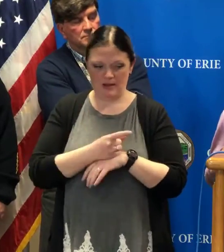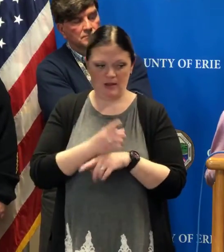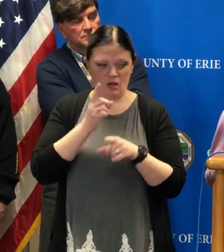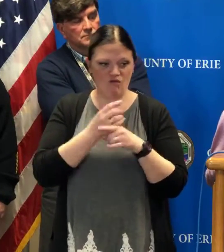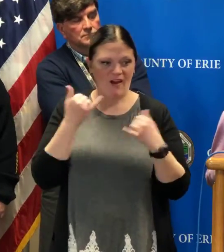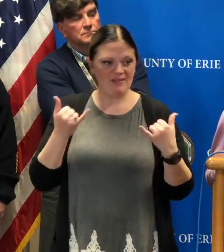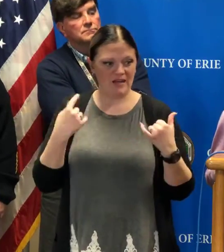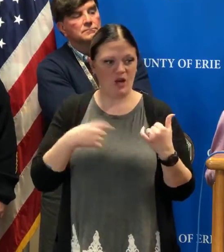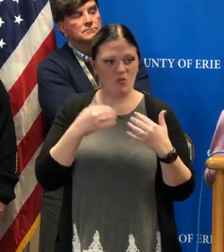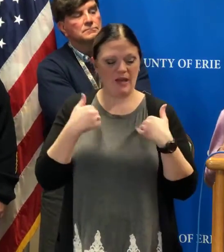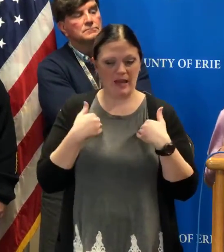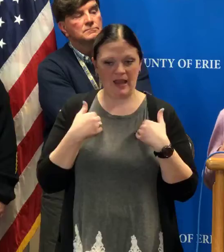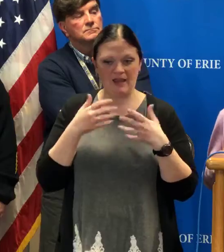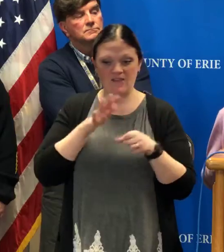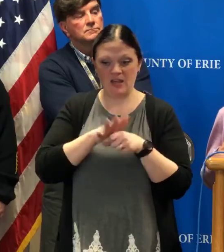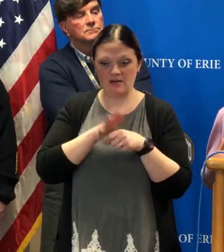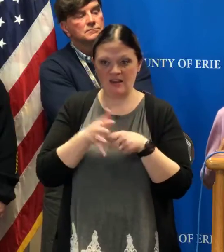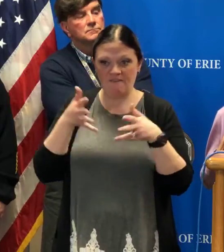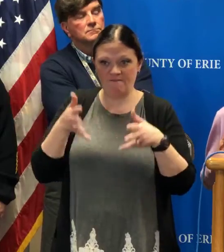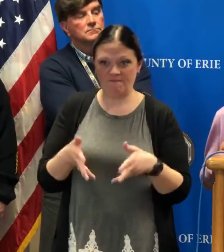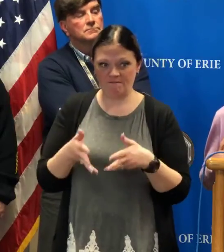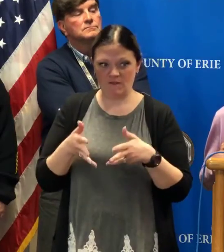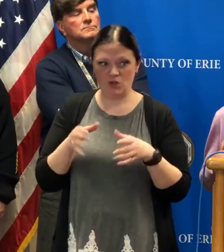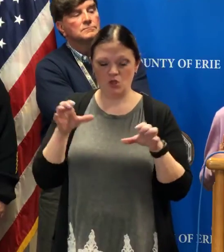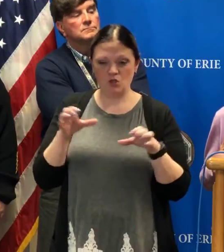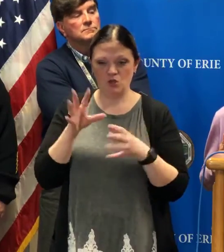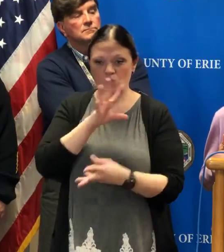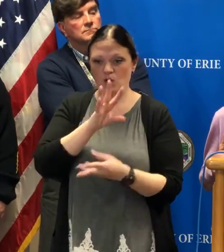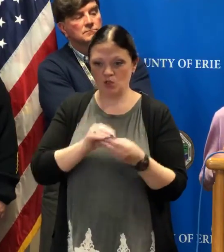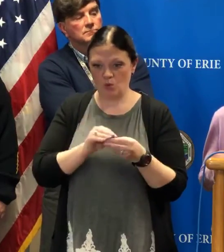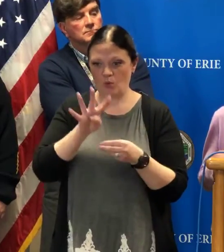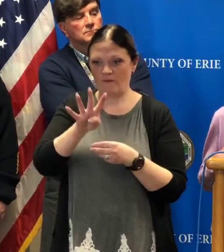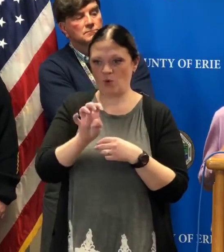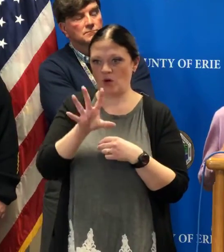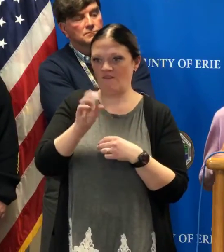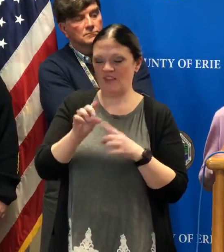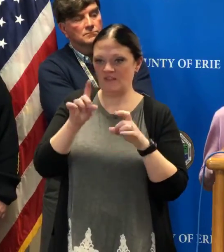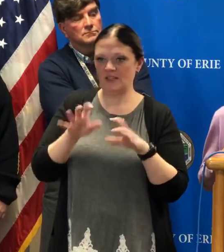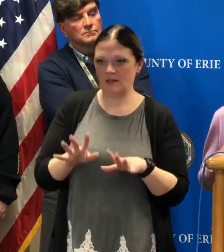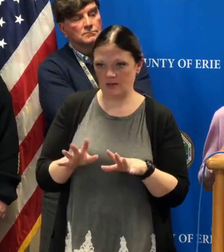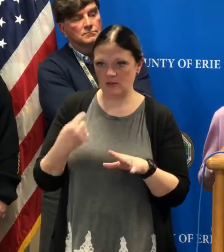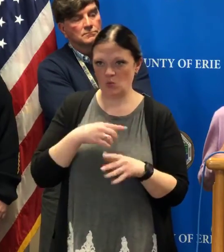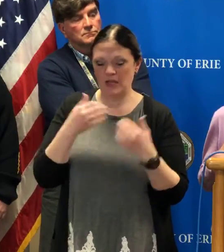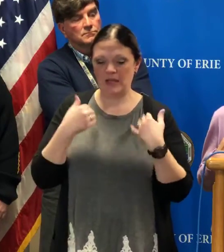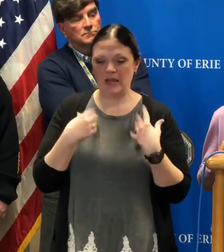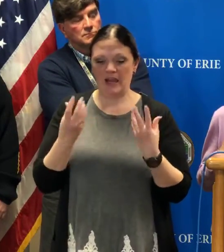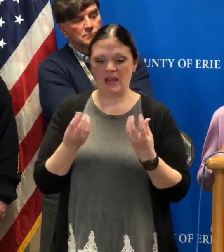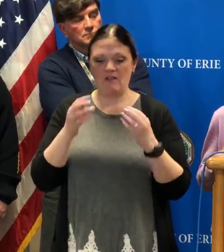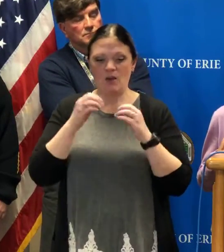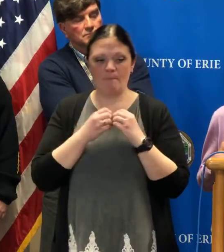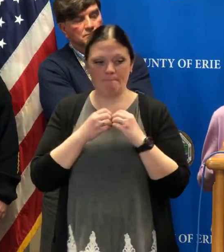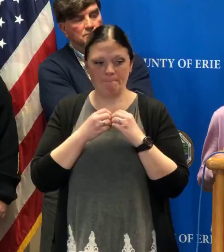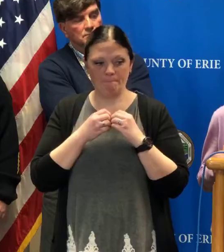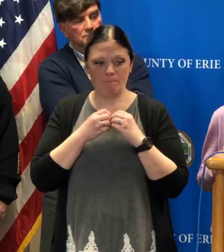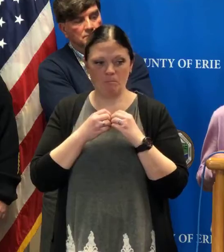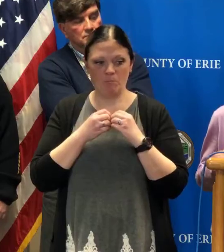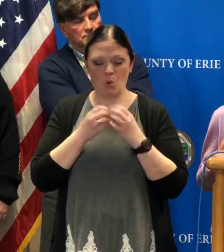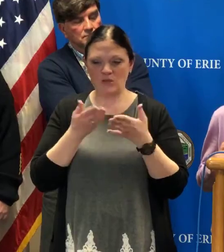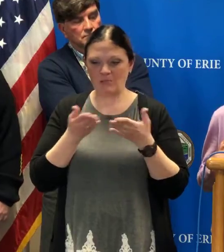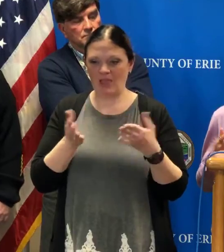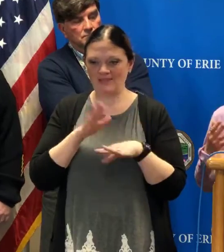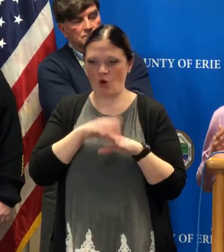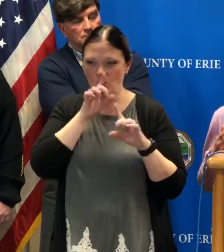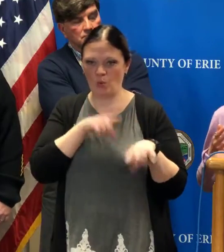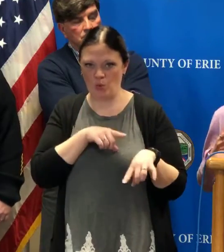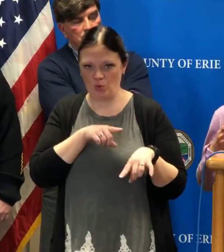we have enough reagent to run about 450 tests. We have more reagent on order, but